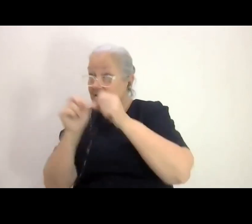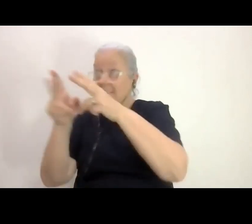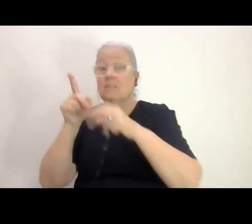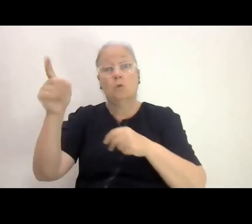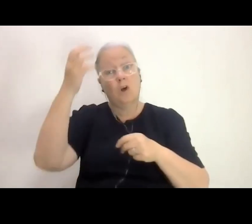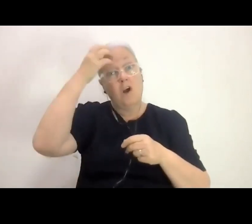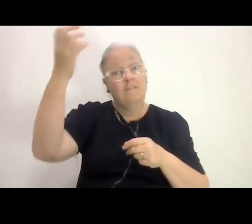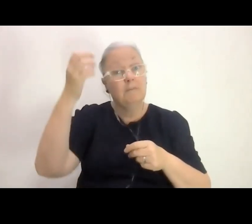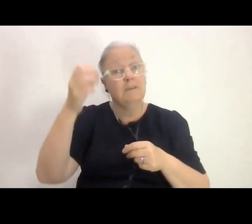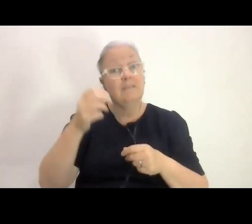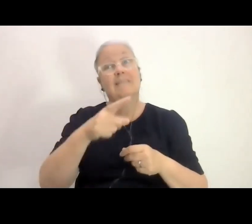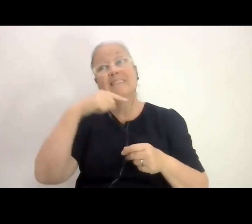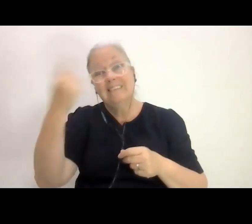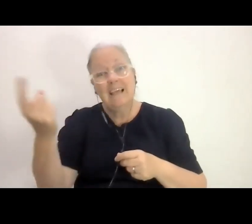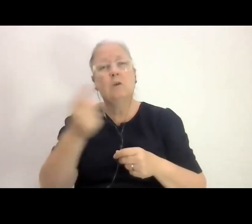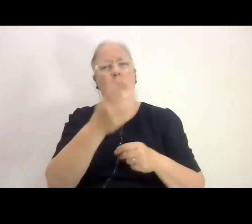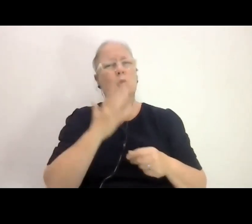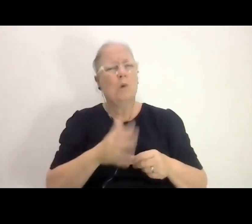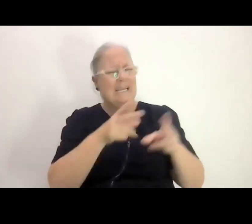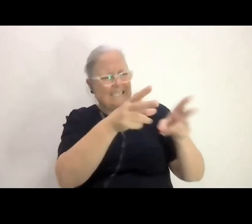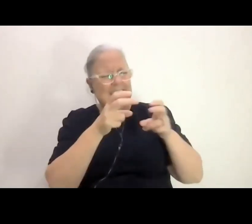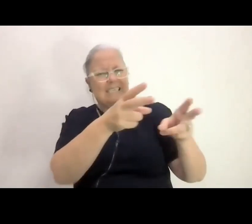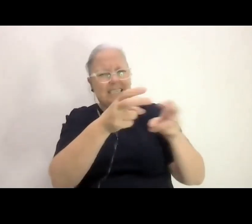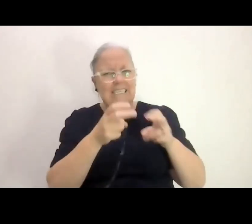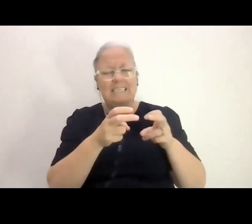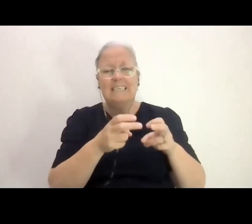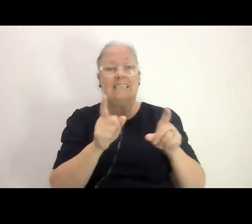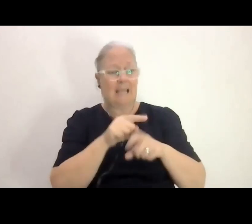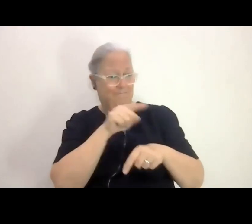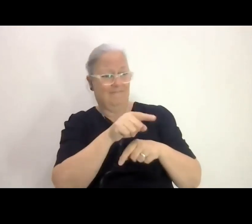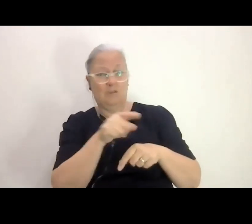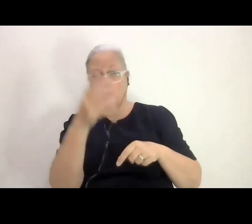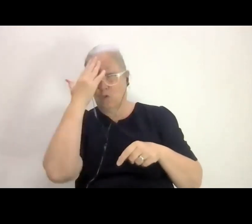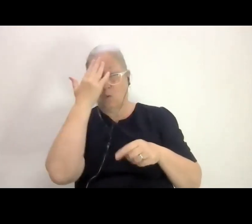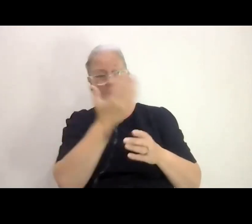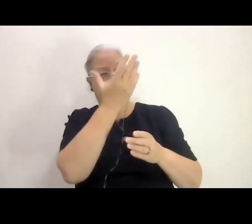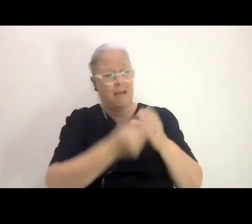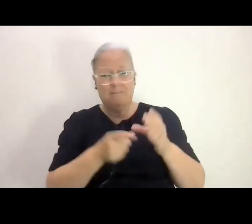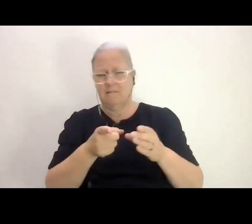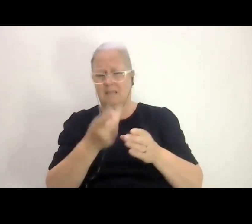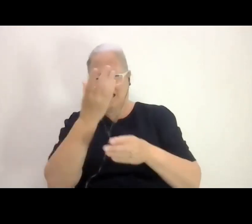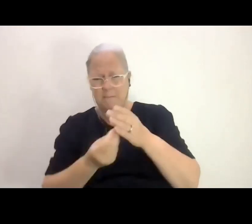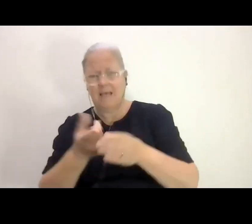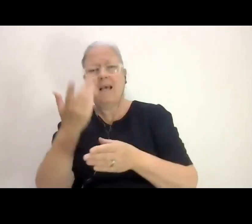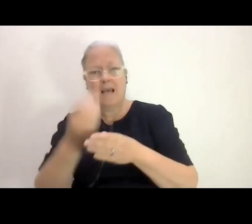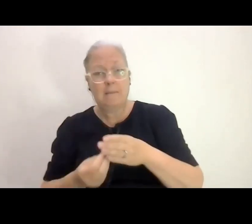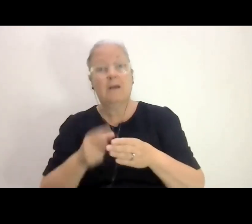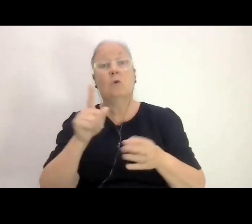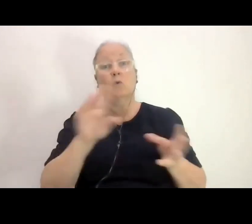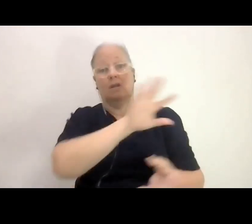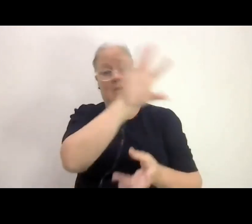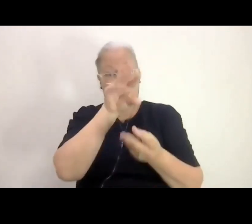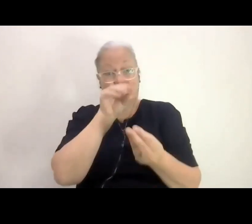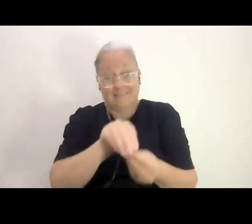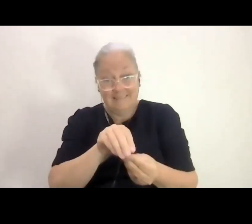develop messaging that's targeted to serious gaps that we've discussed today and that you'll be able to unpack by looking at